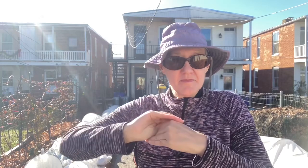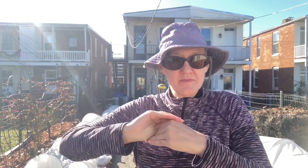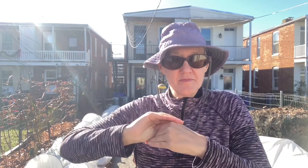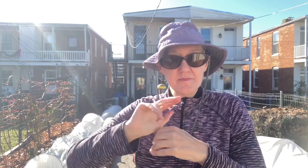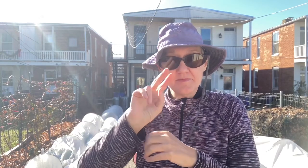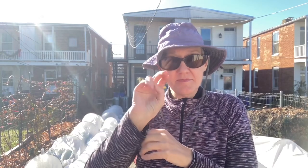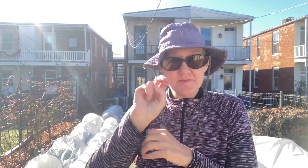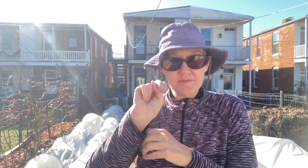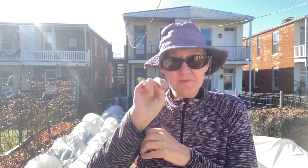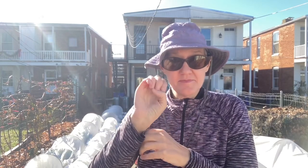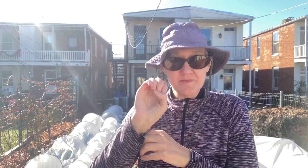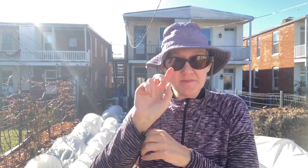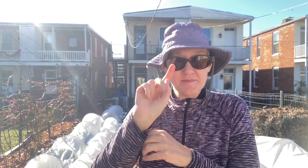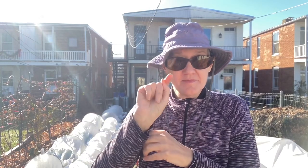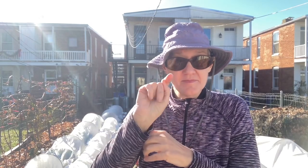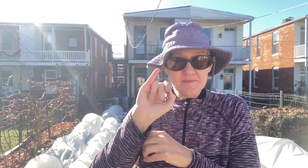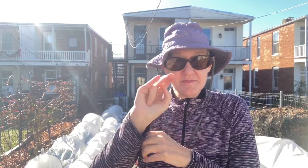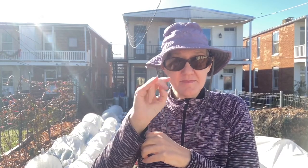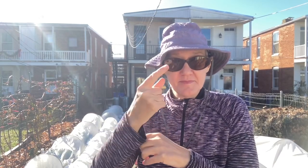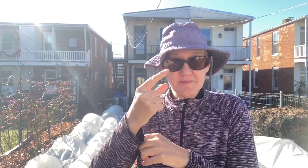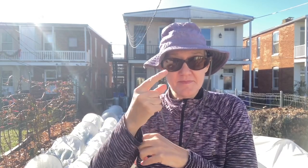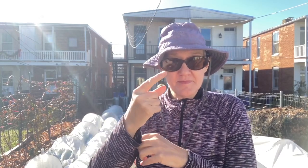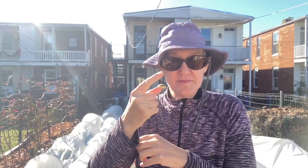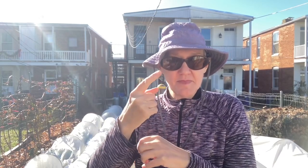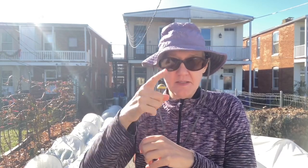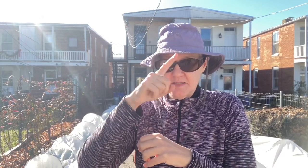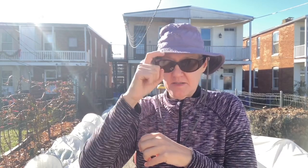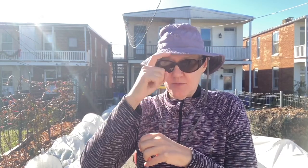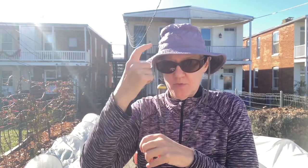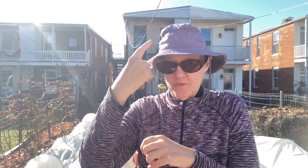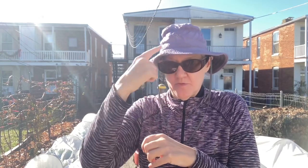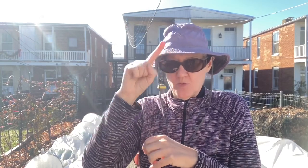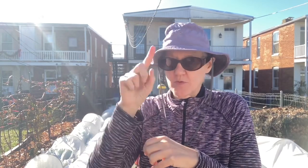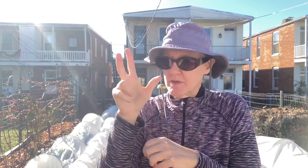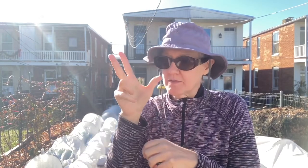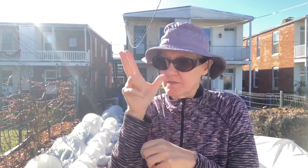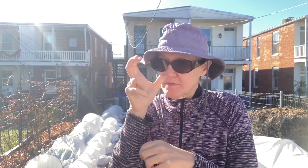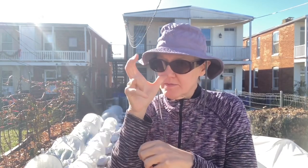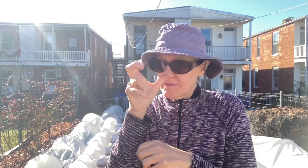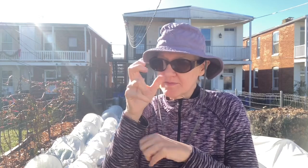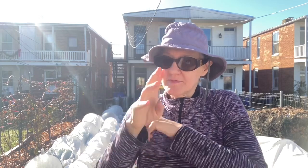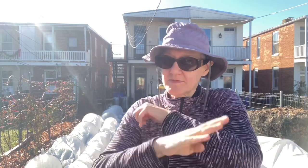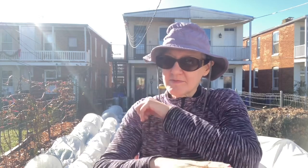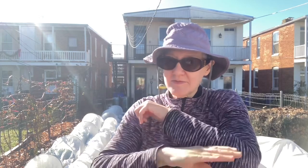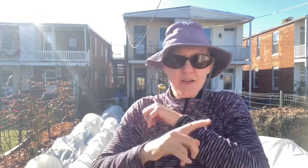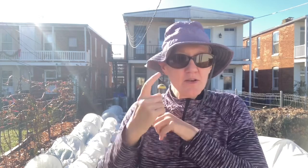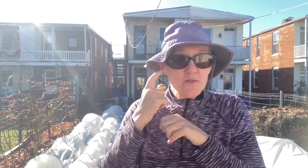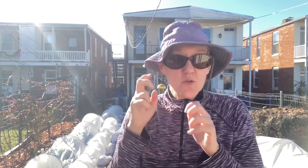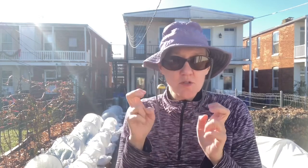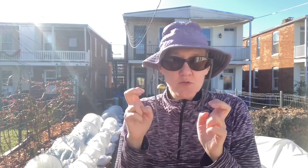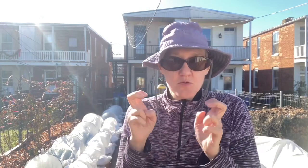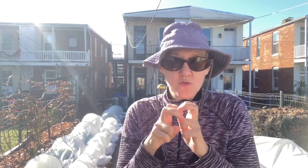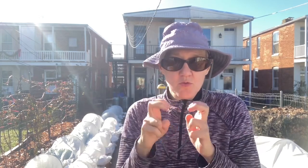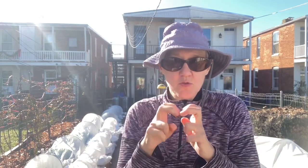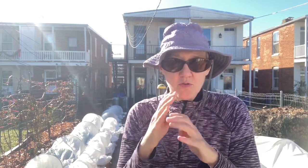layer. They have netting that protects from the bugs in the summer